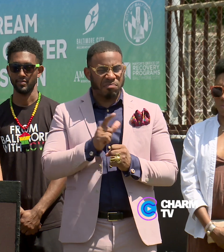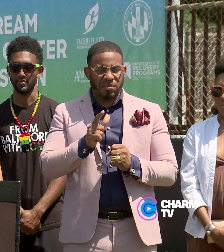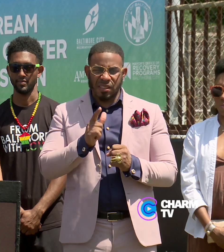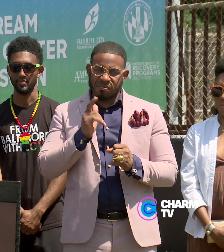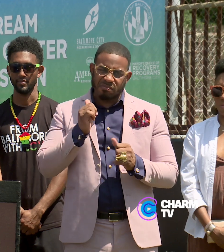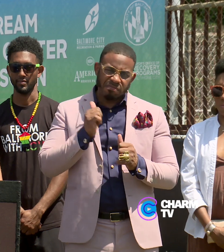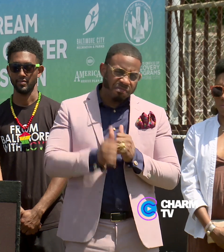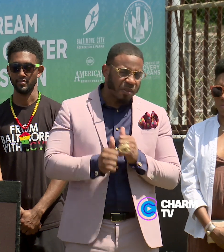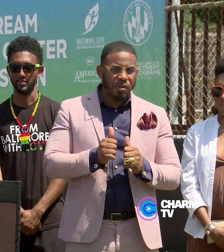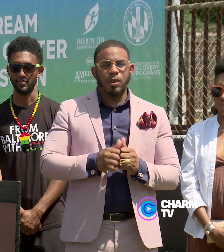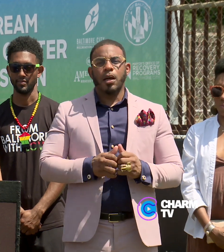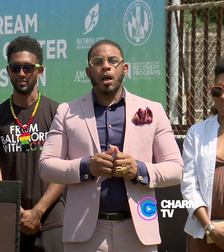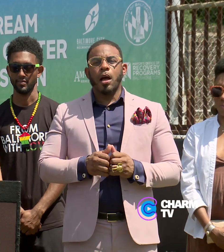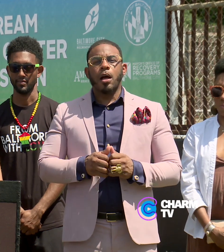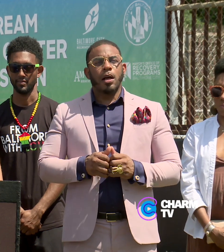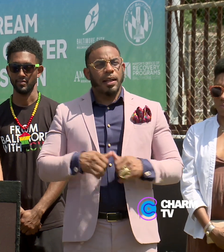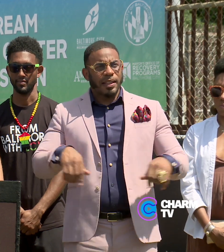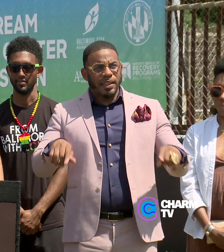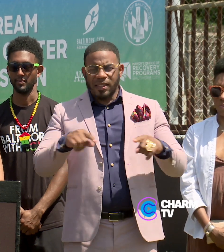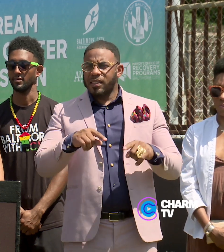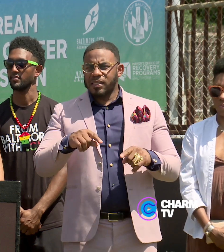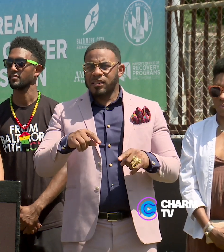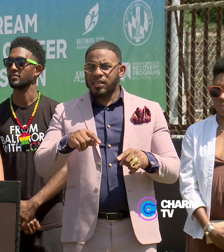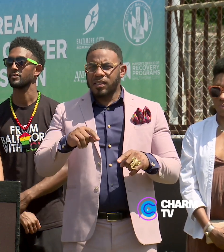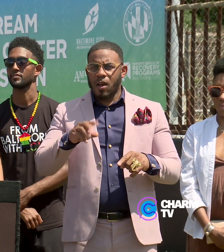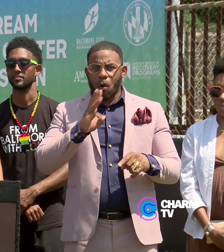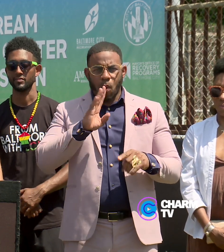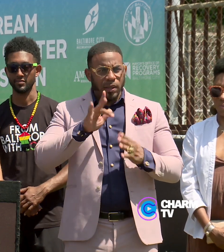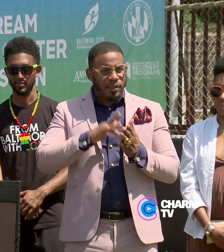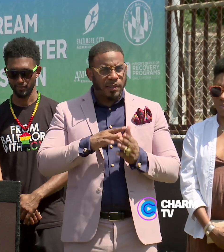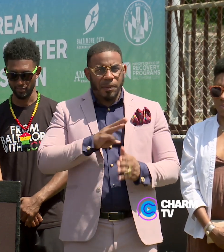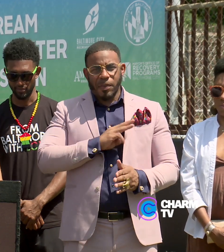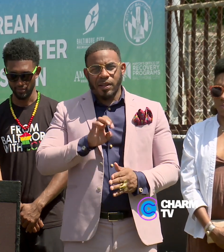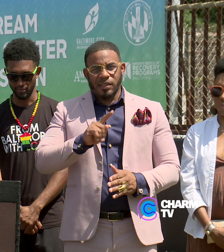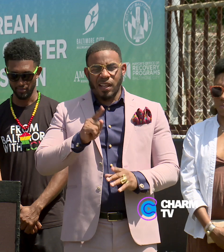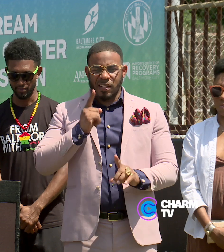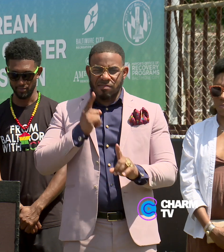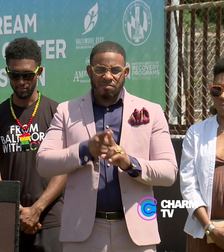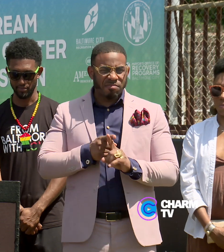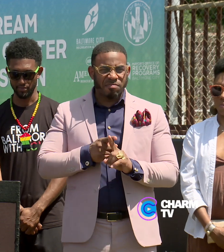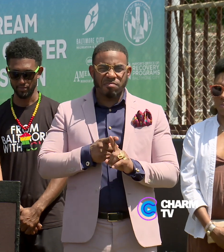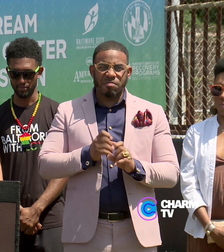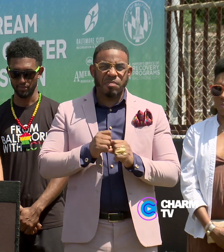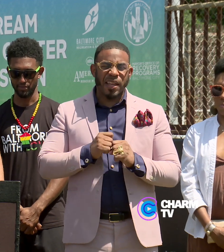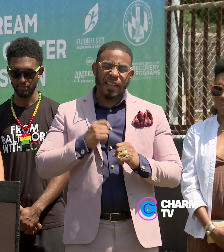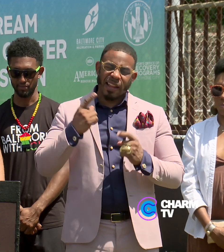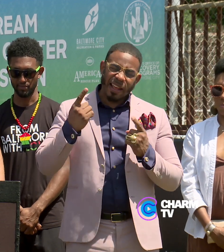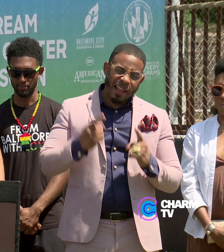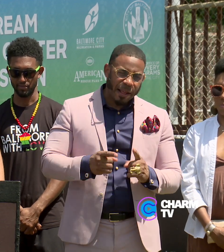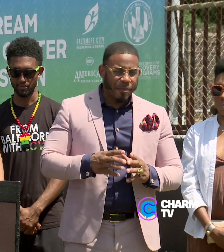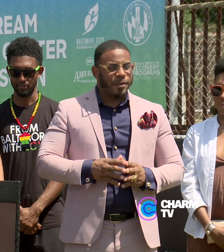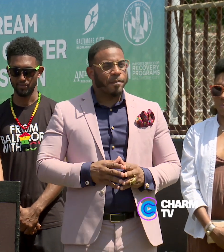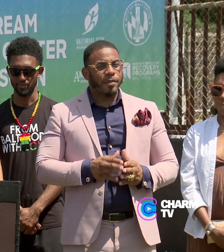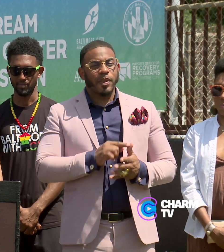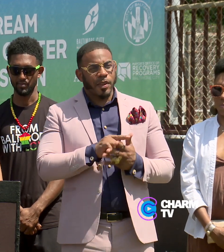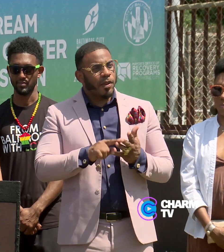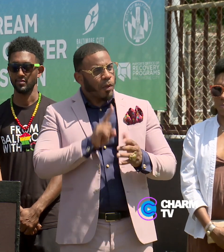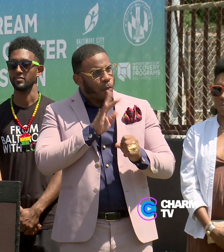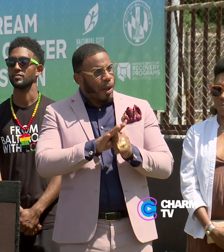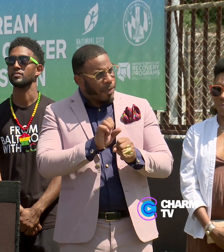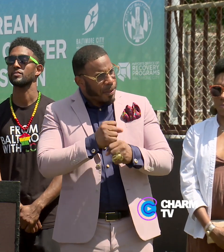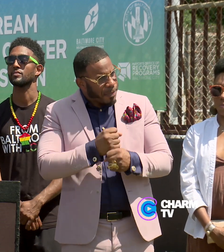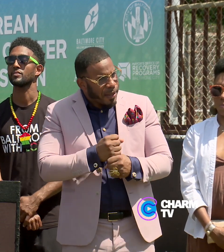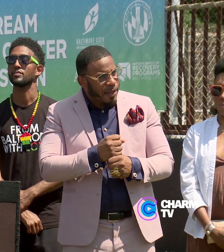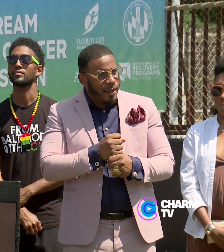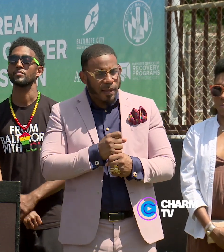line. The Coldstream Aquatic Center is one of those things that Mayor Scott is getting across the finish line. So those are promises